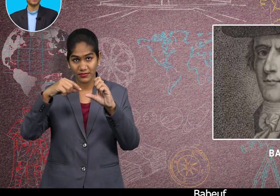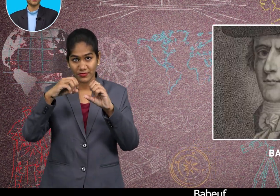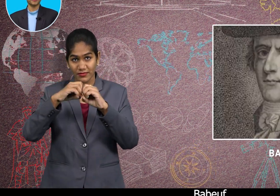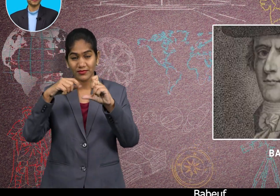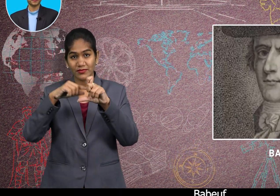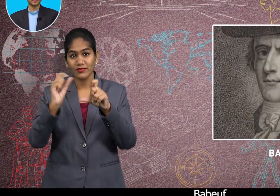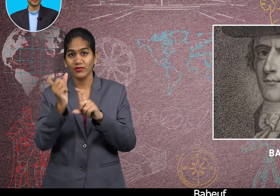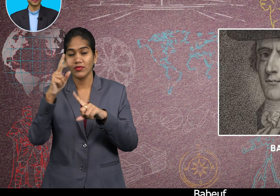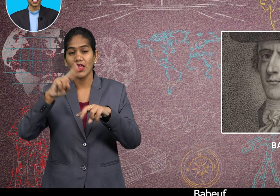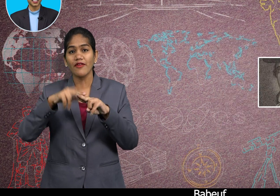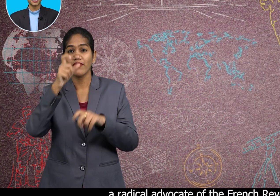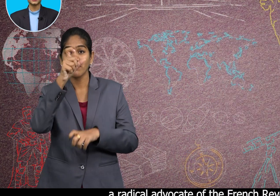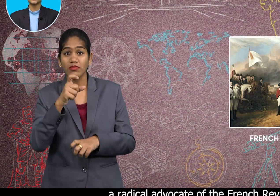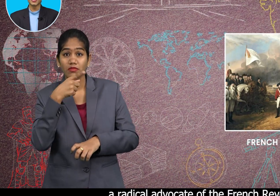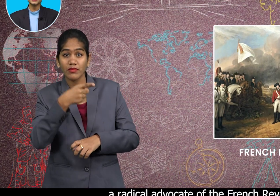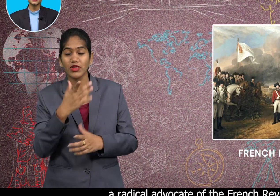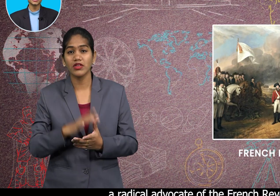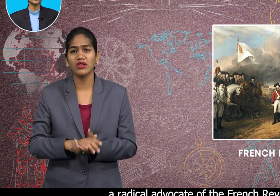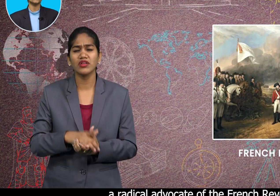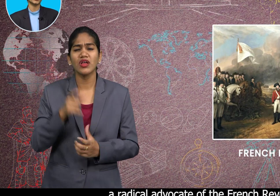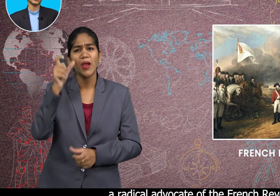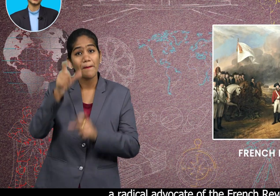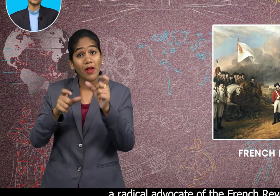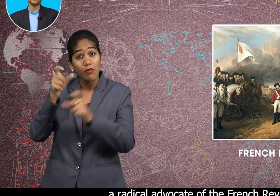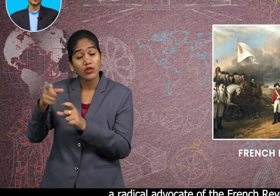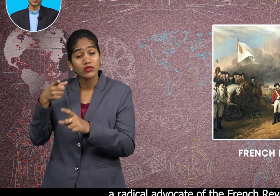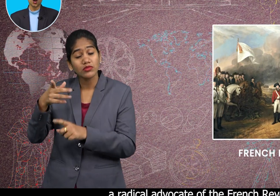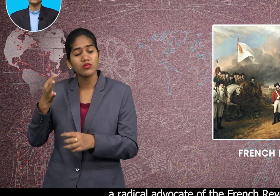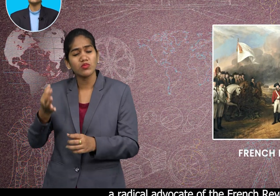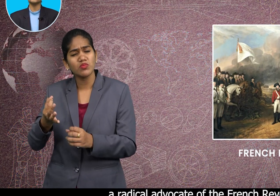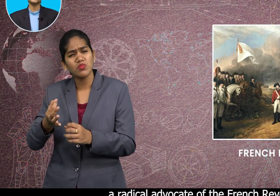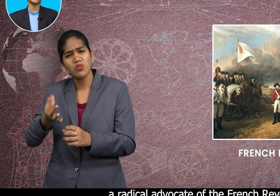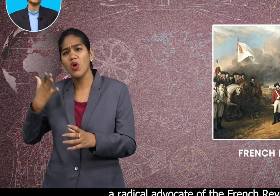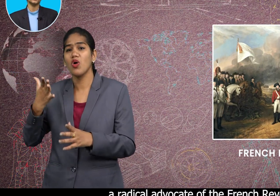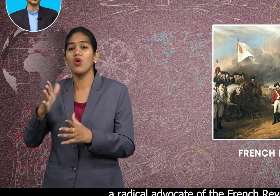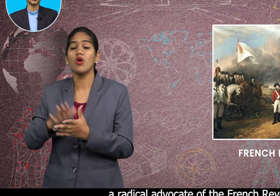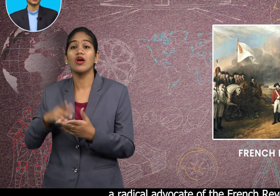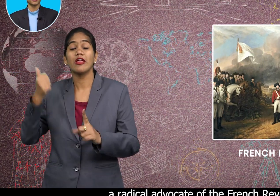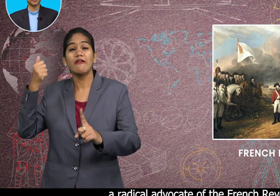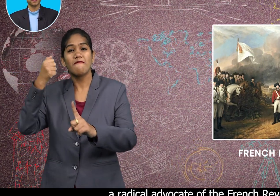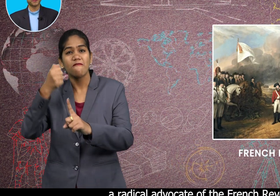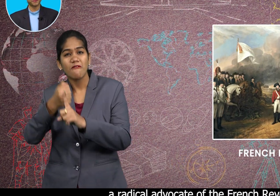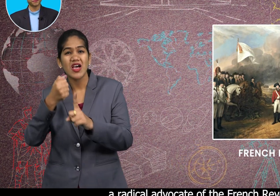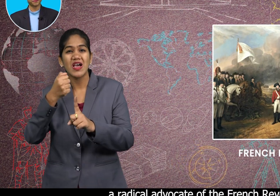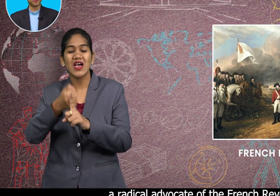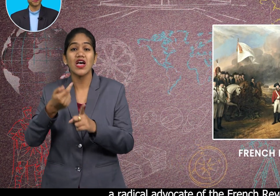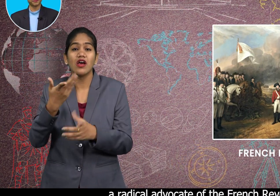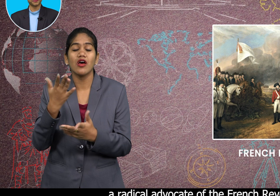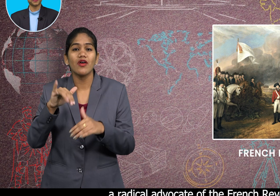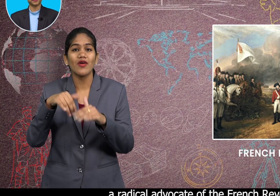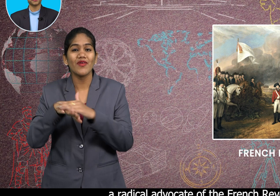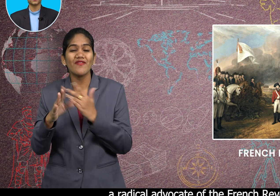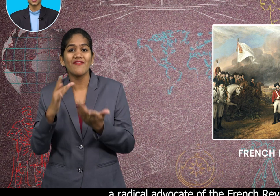Babeuf, a radical advocate of the French Revolution,